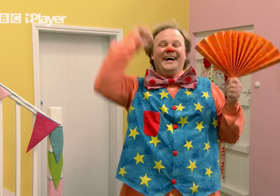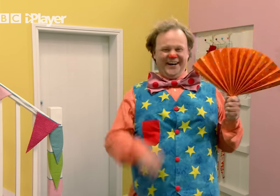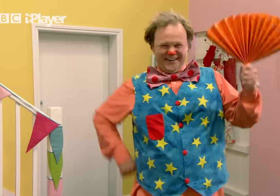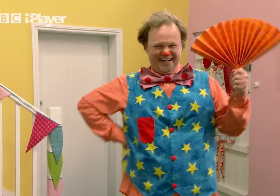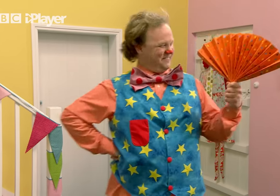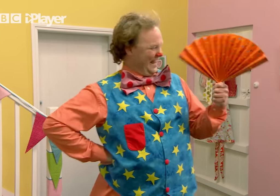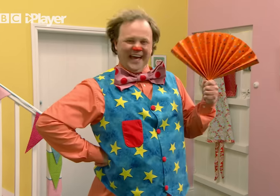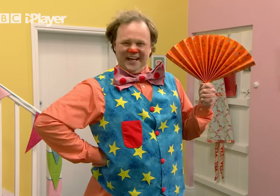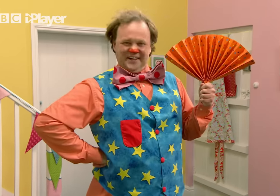Woohoo!